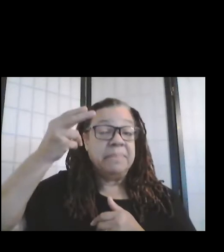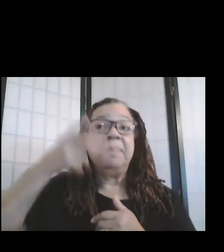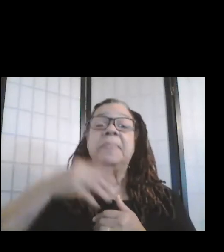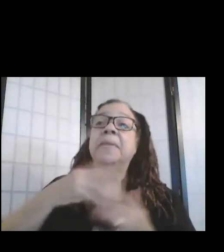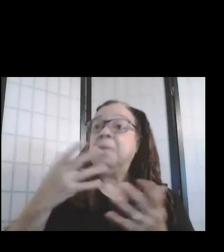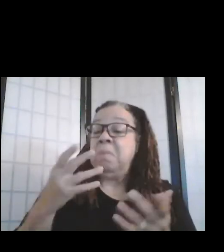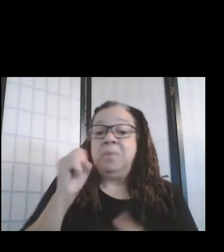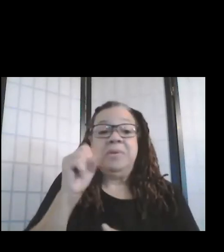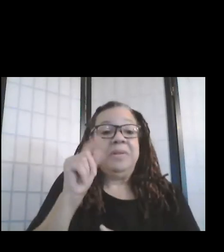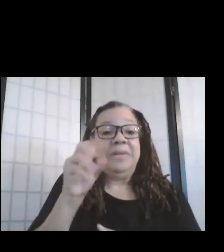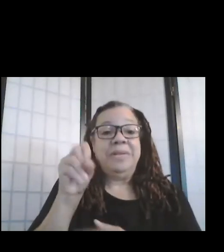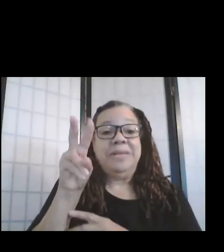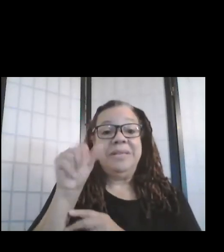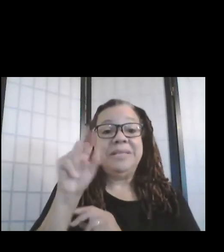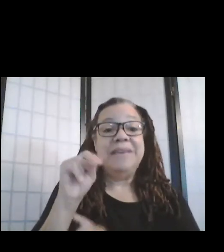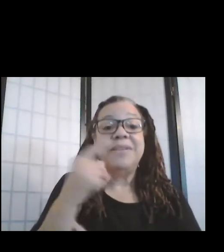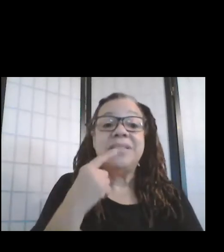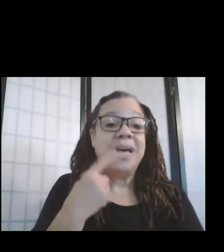Well, Stephen Wright's got a little bit, he says,